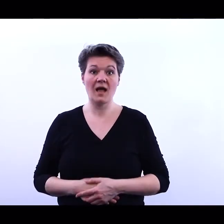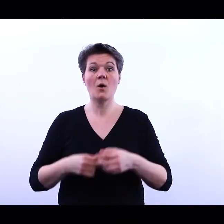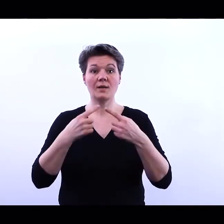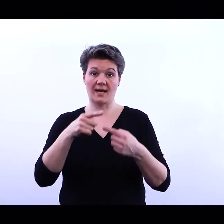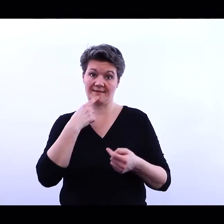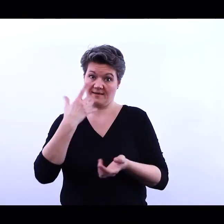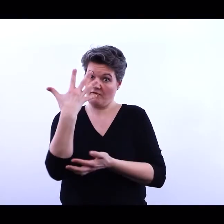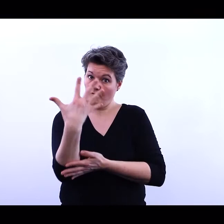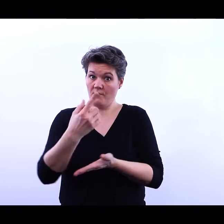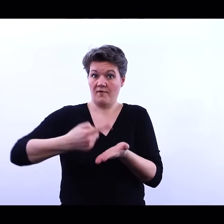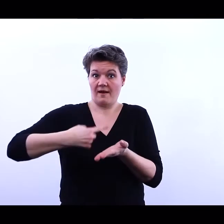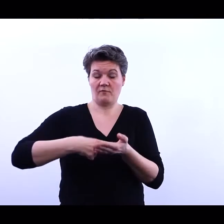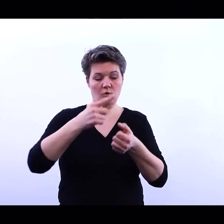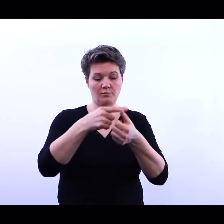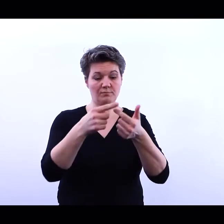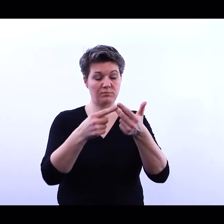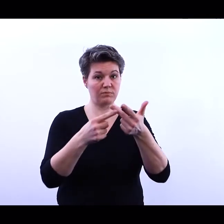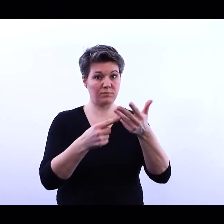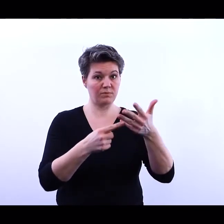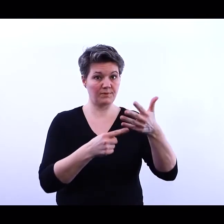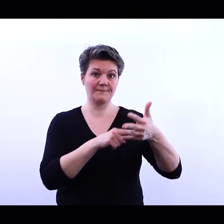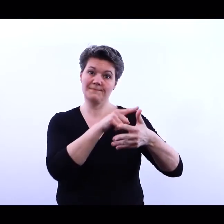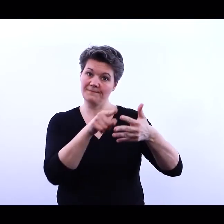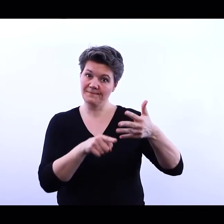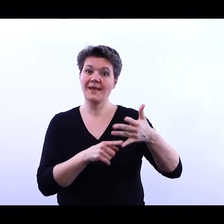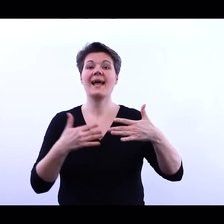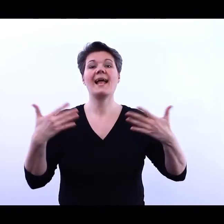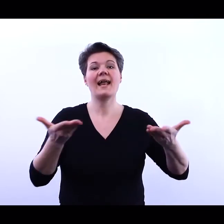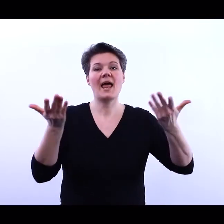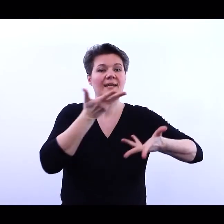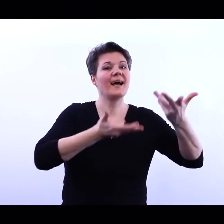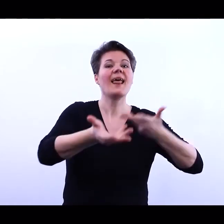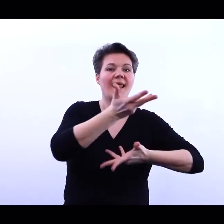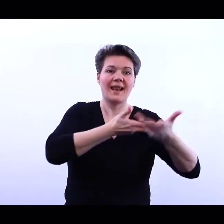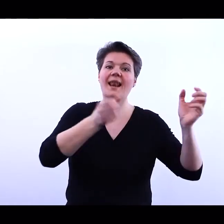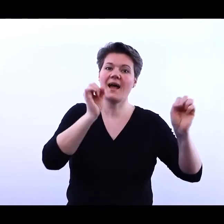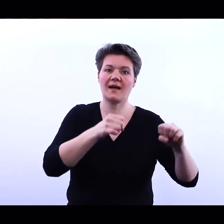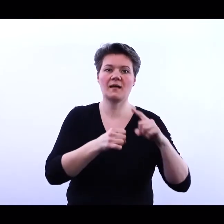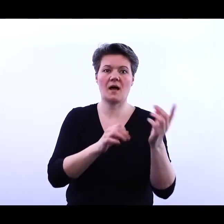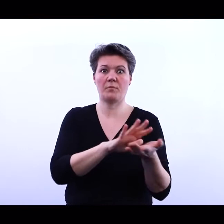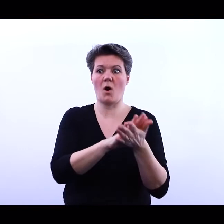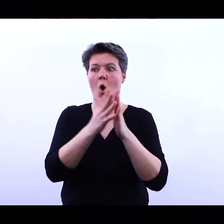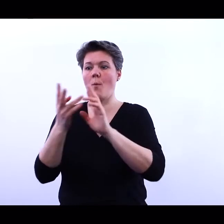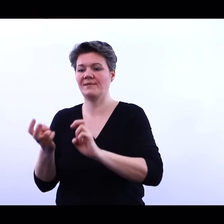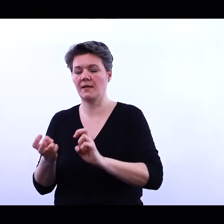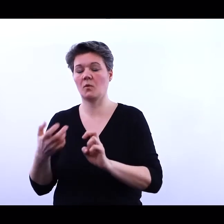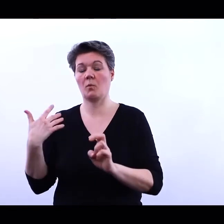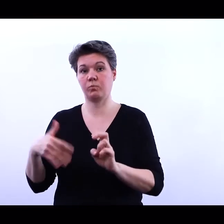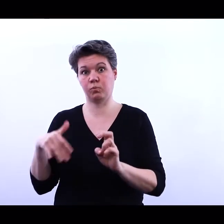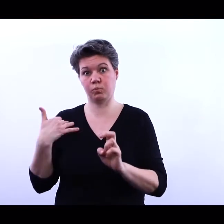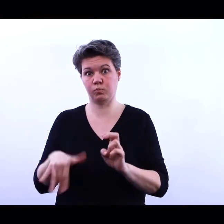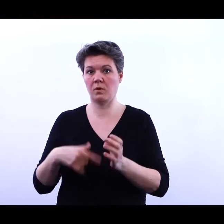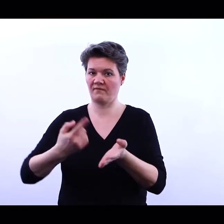for change are going to be easier to talk about than to practice. They're asking a lot of each of you as individuals and of